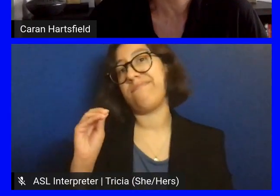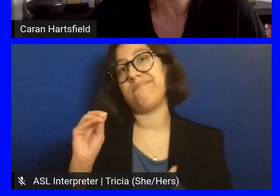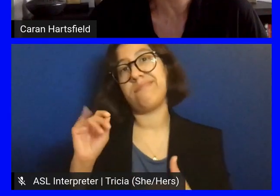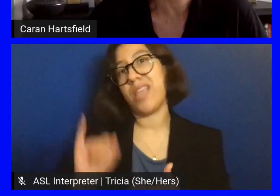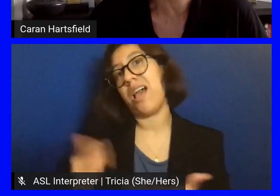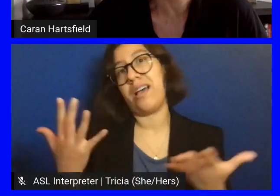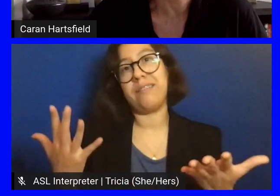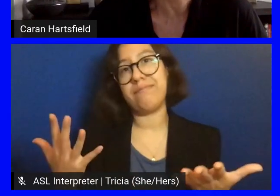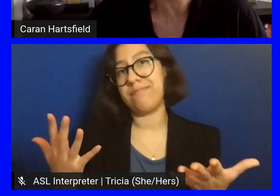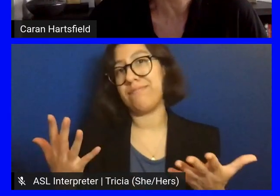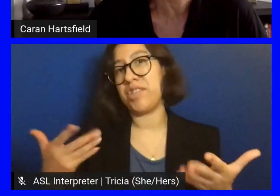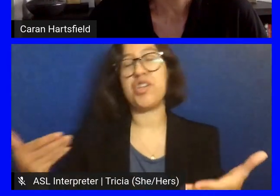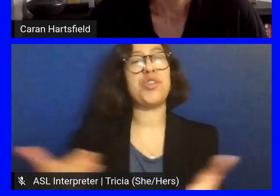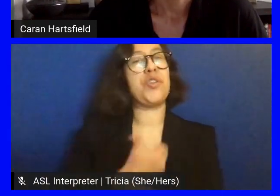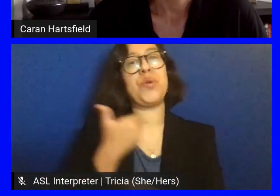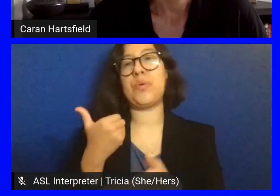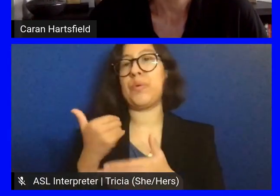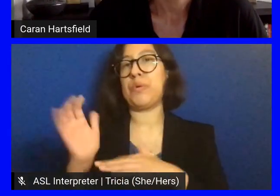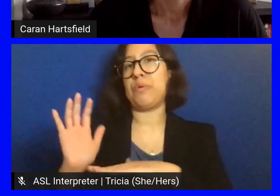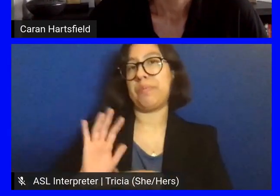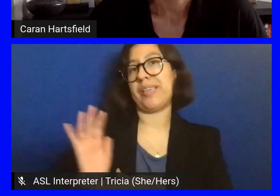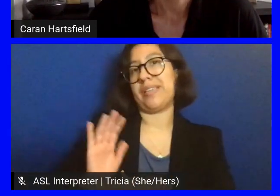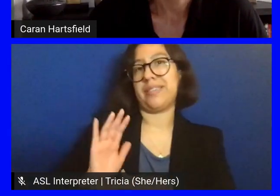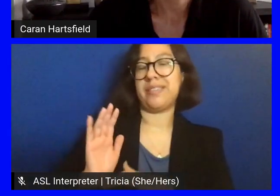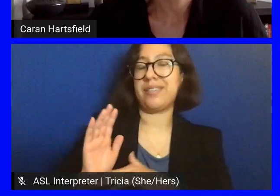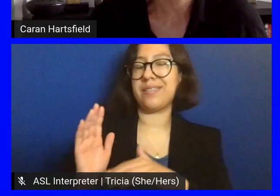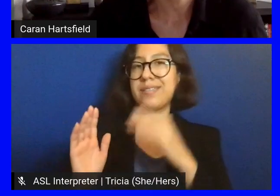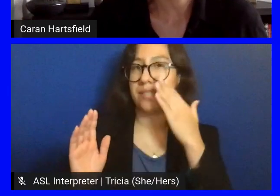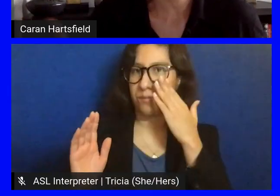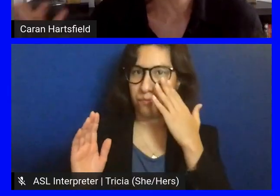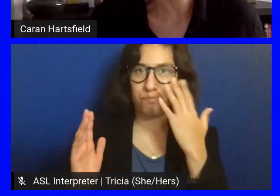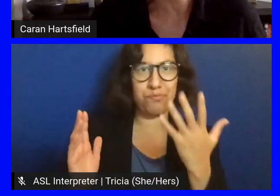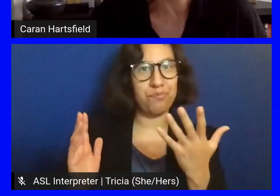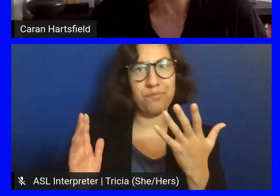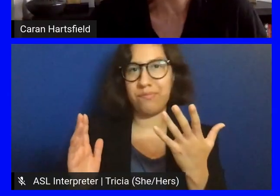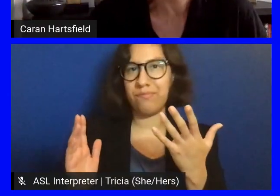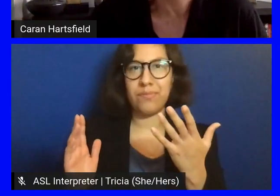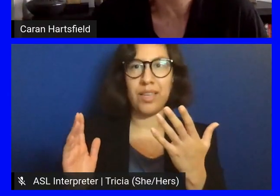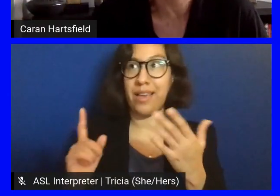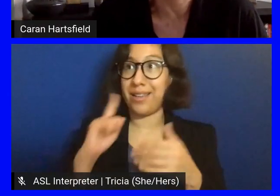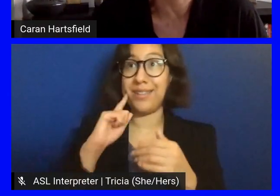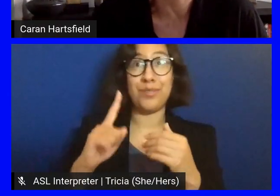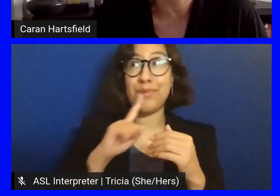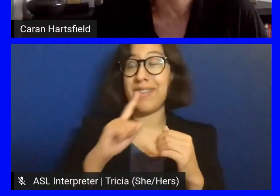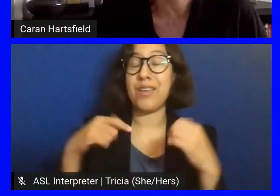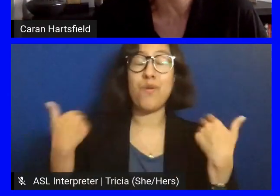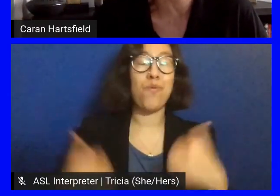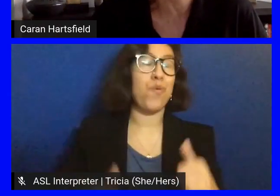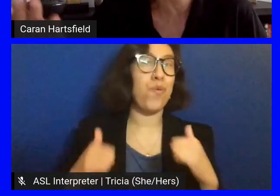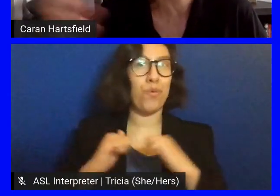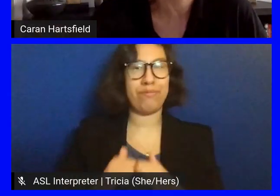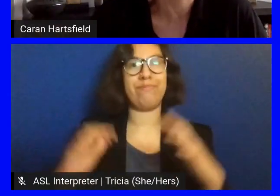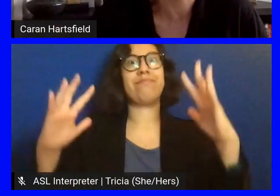it's a entirely new piece that has been reborn and is finding new